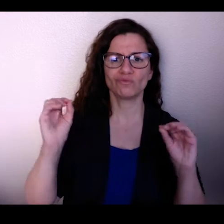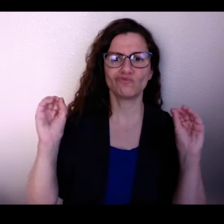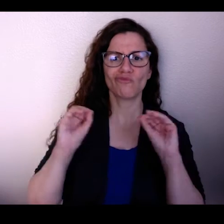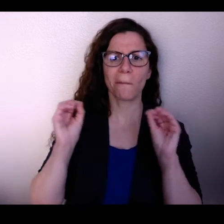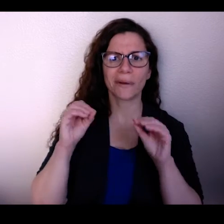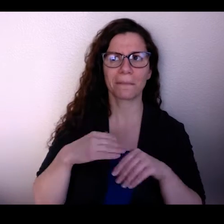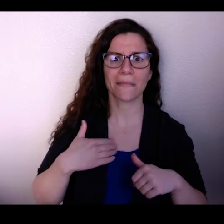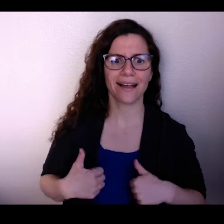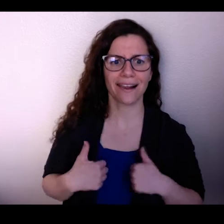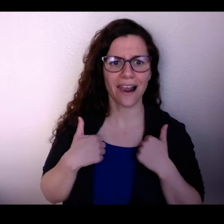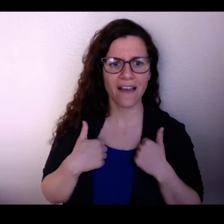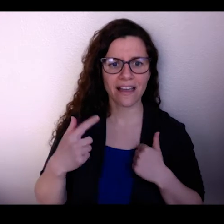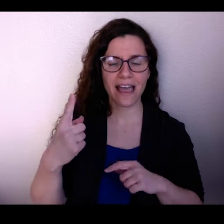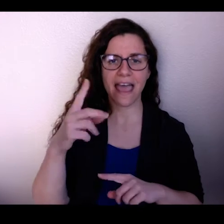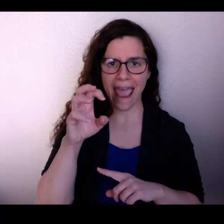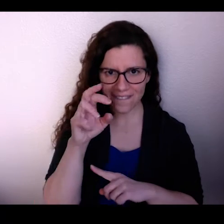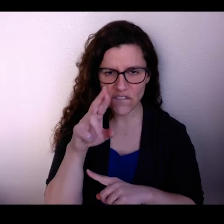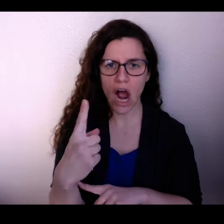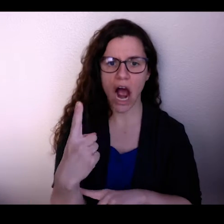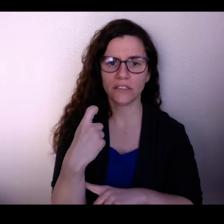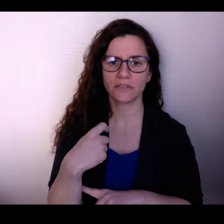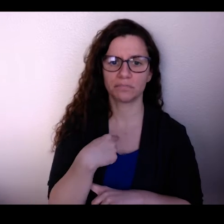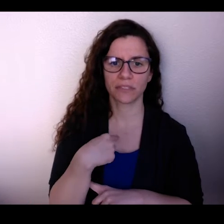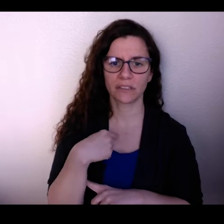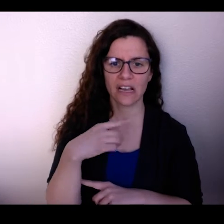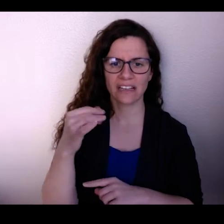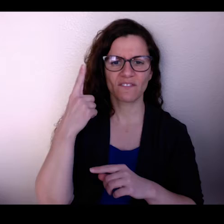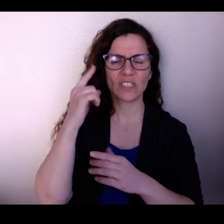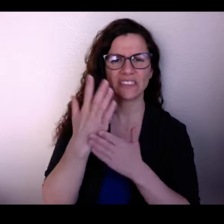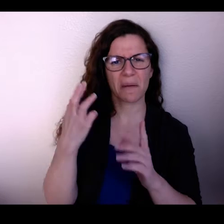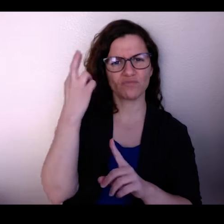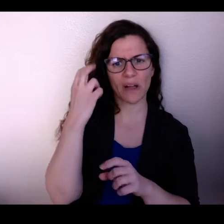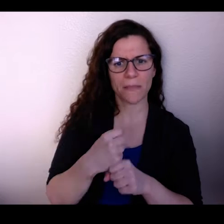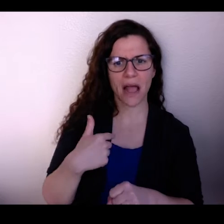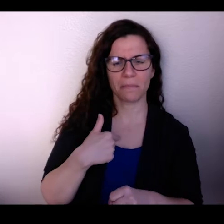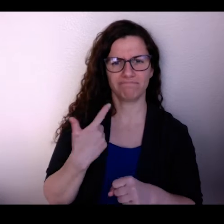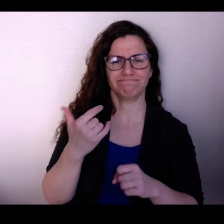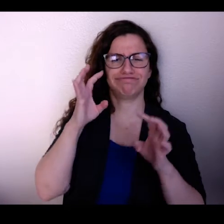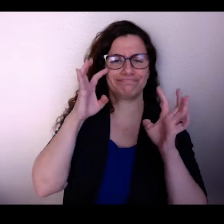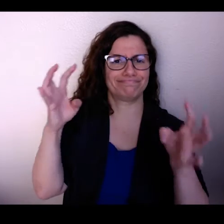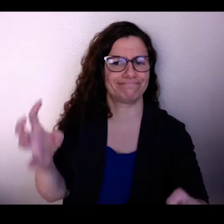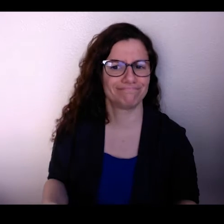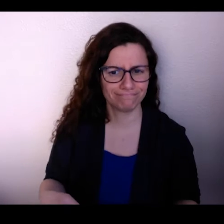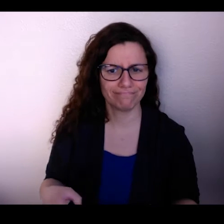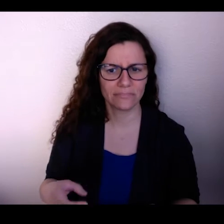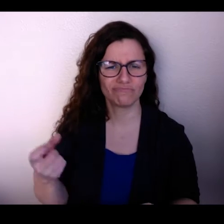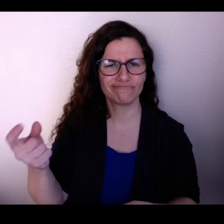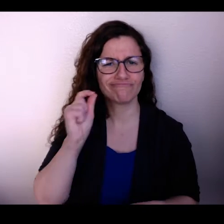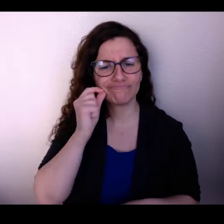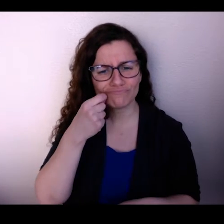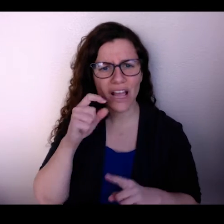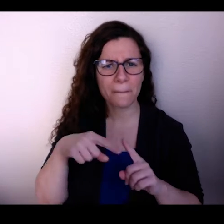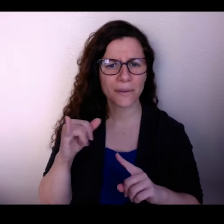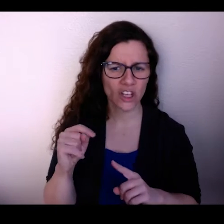but that's a question that nobody in my life ever had asked me. And it, for some reason, made me burst